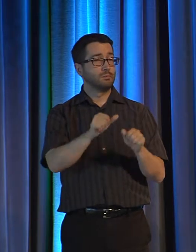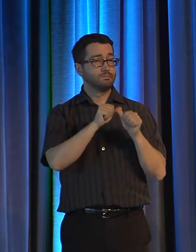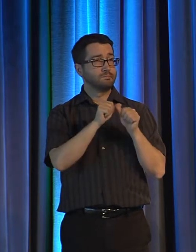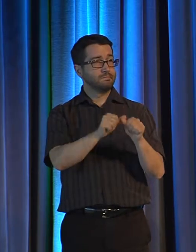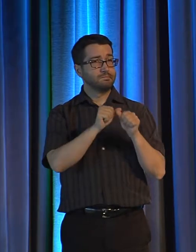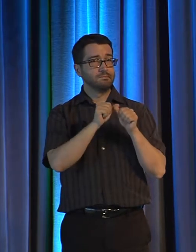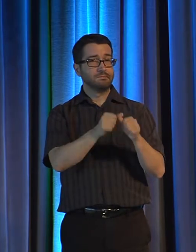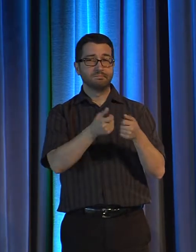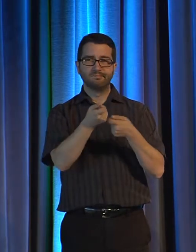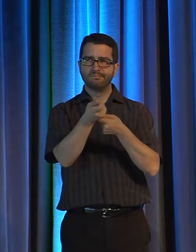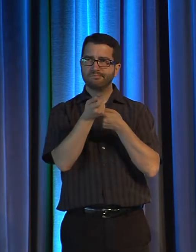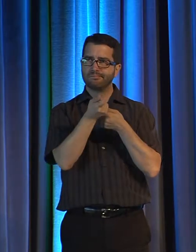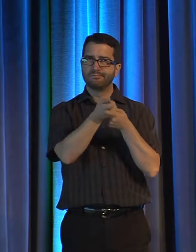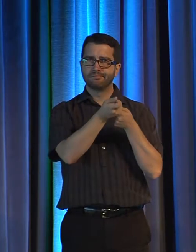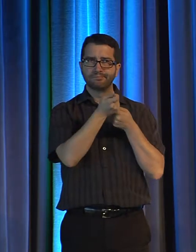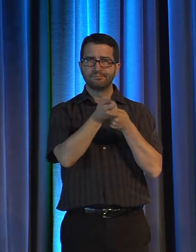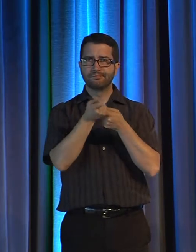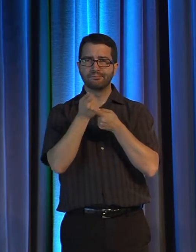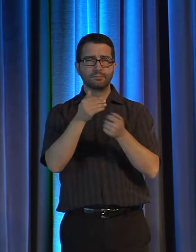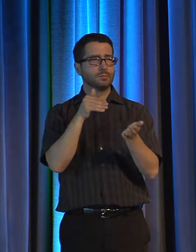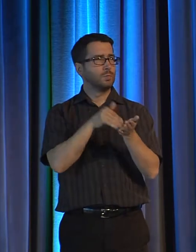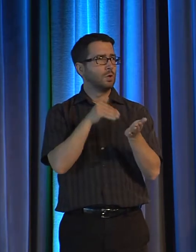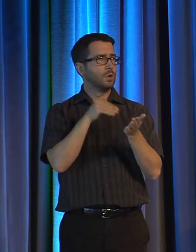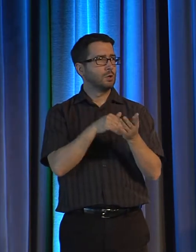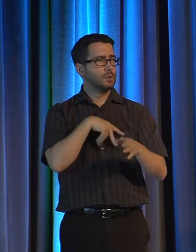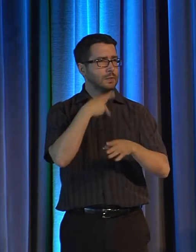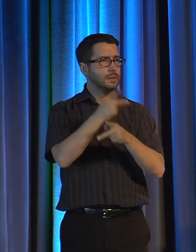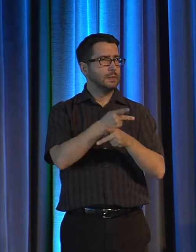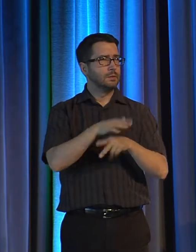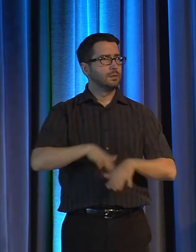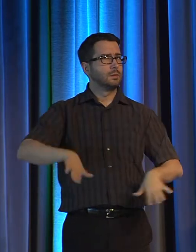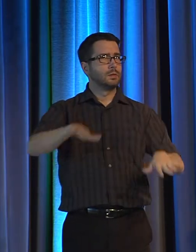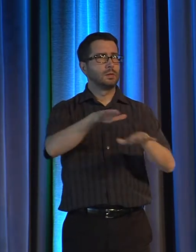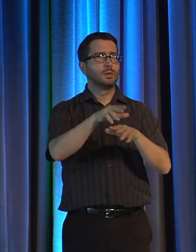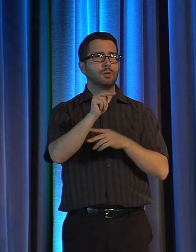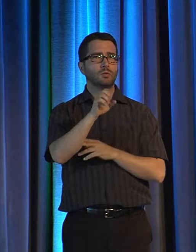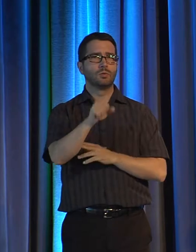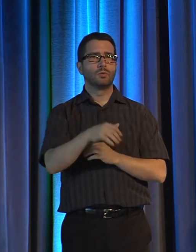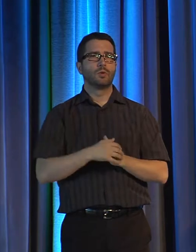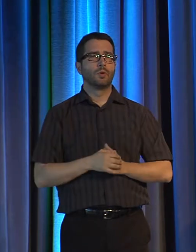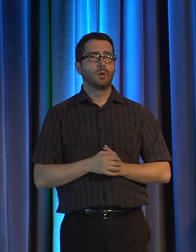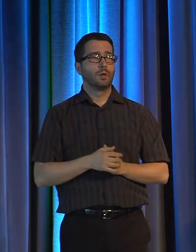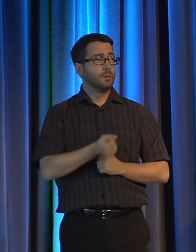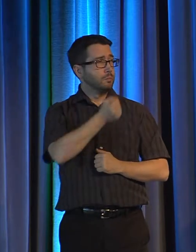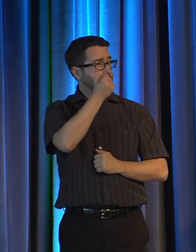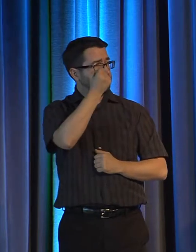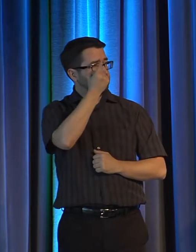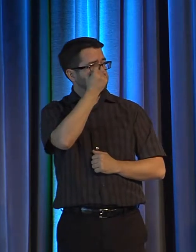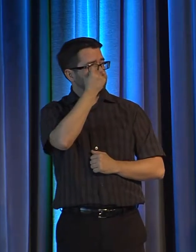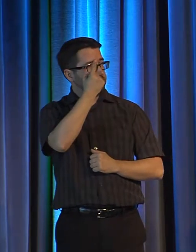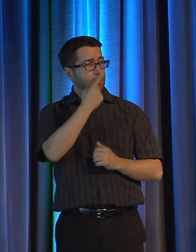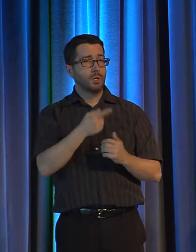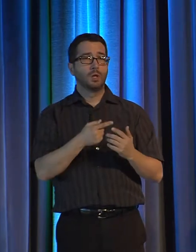recruit and retain physicians throughout the province. A once-in-a-generation